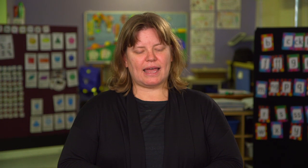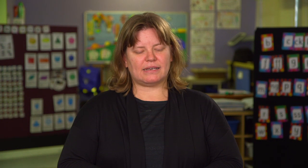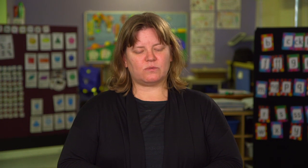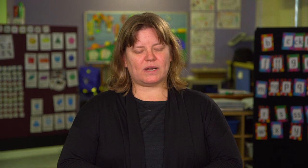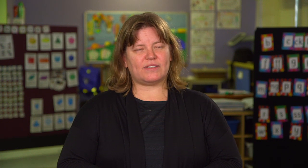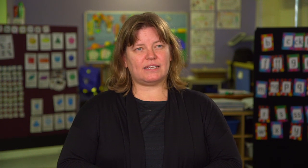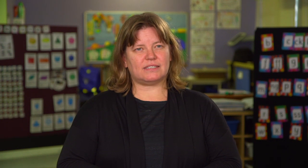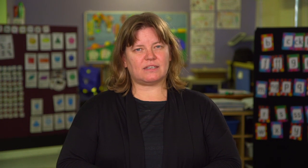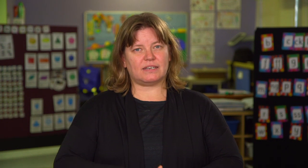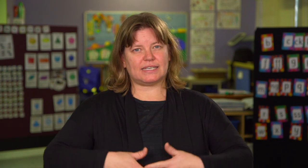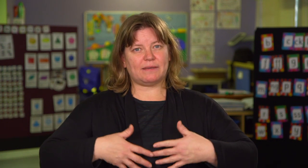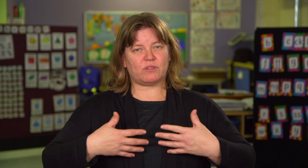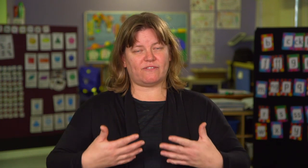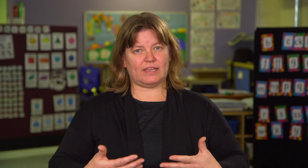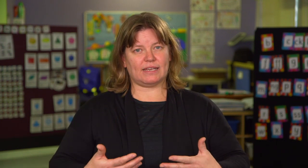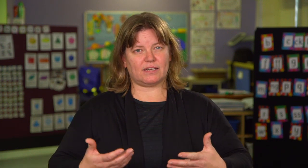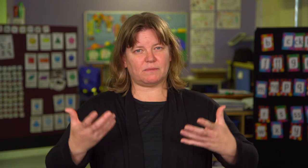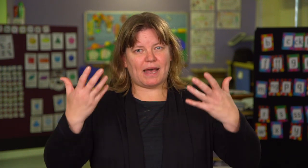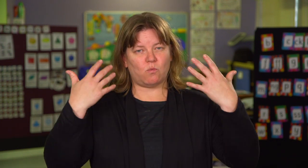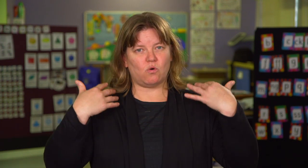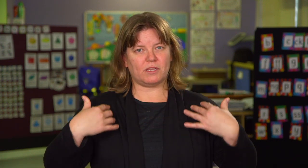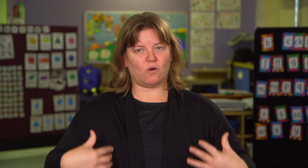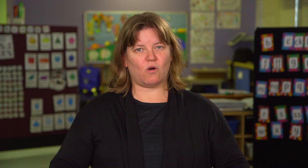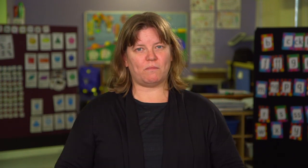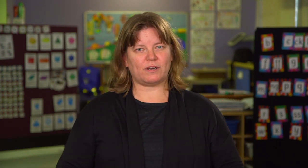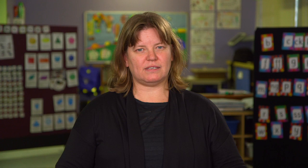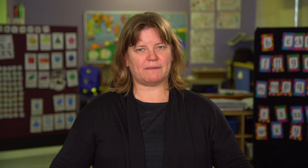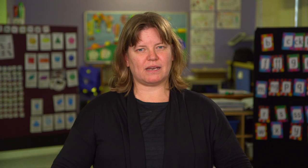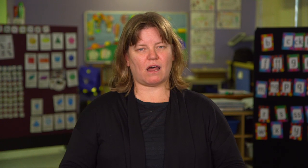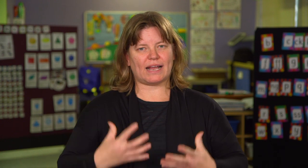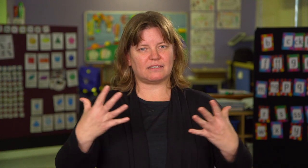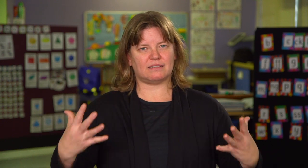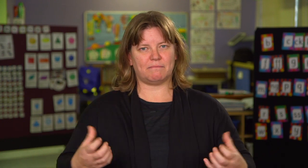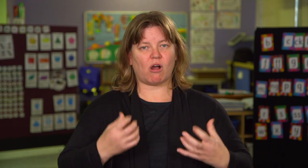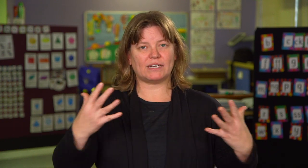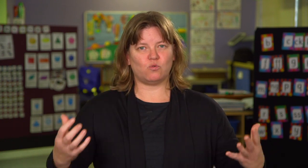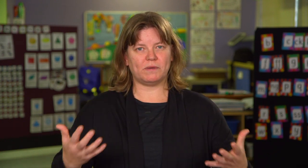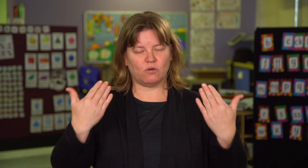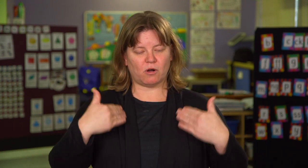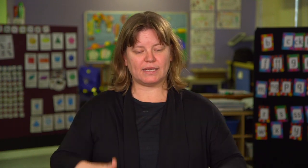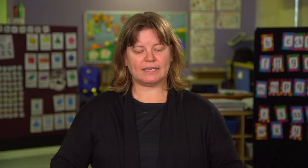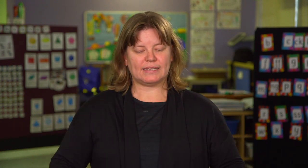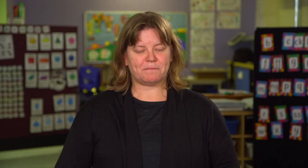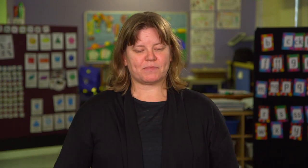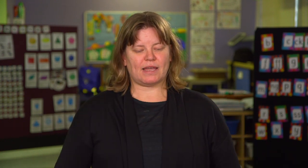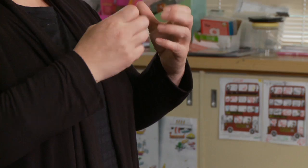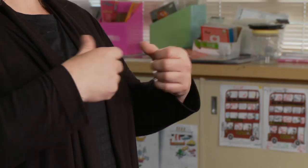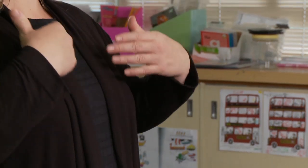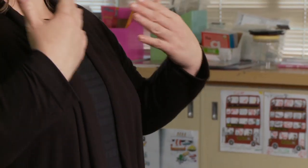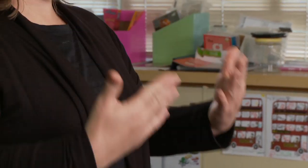And one of the kids decided to keep with the feeling that it's about warming your whole body, something light and bright, warming your body. The sign for